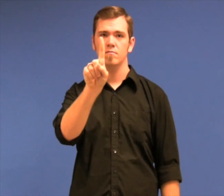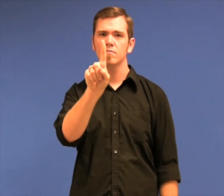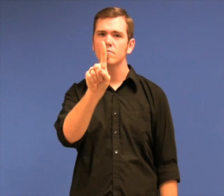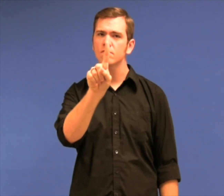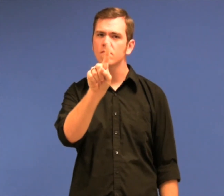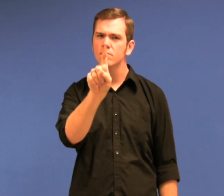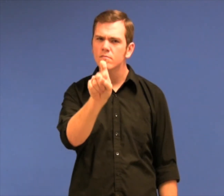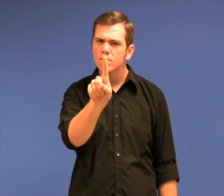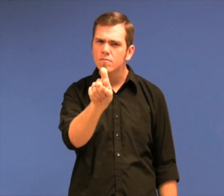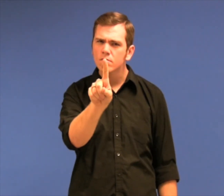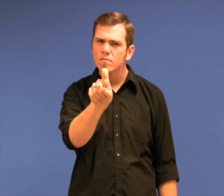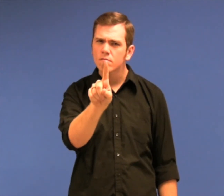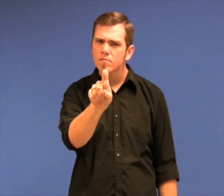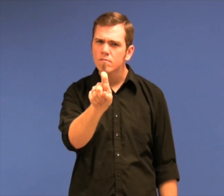ask. Ask.